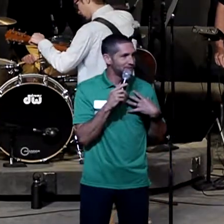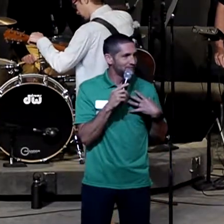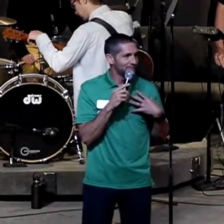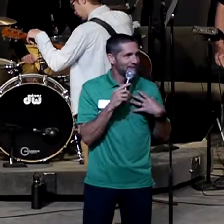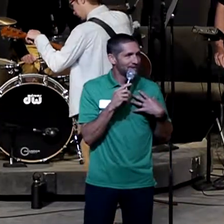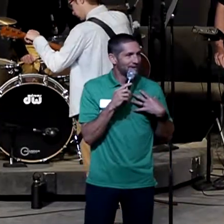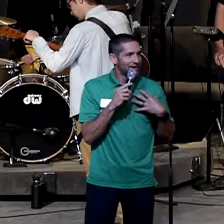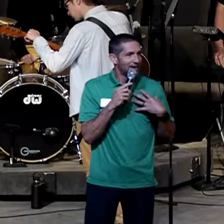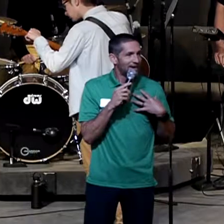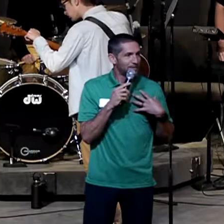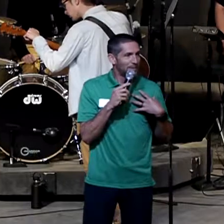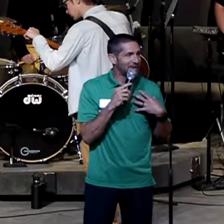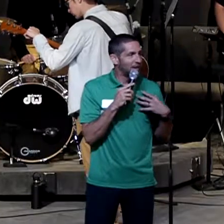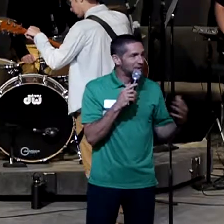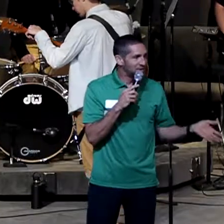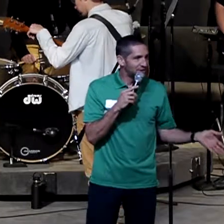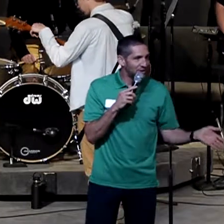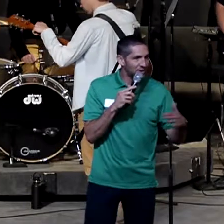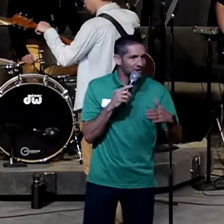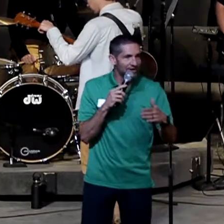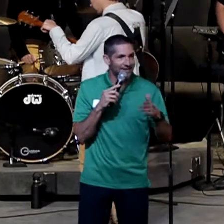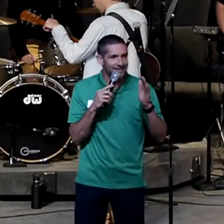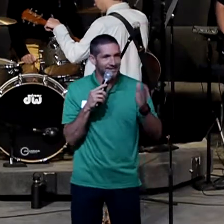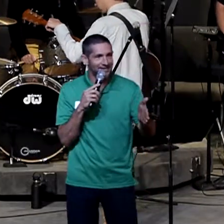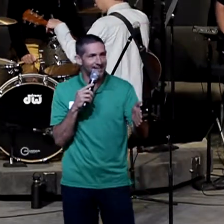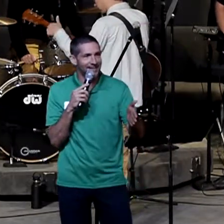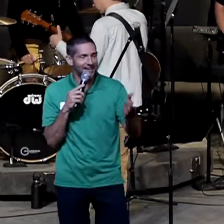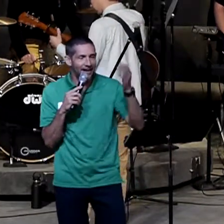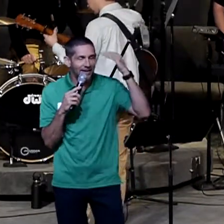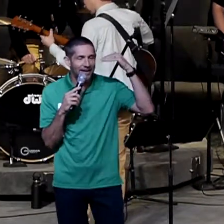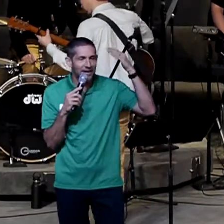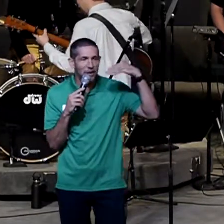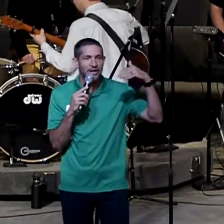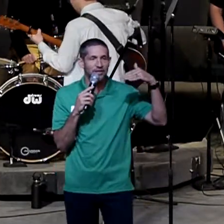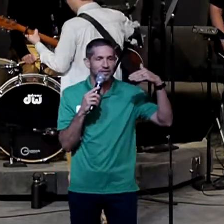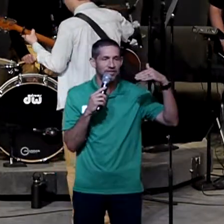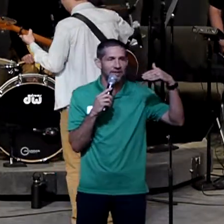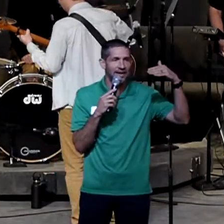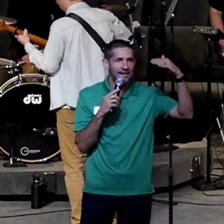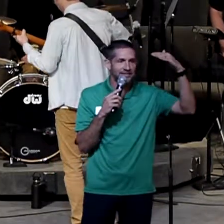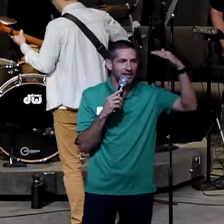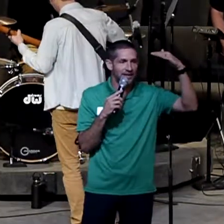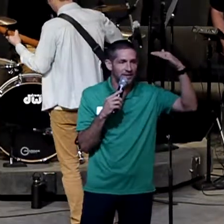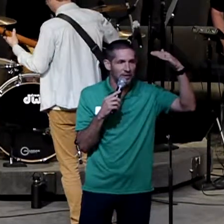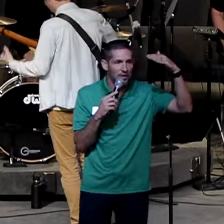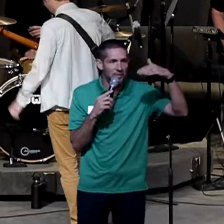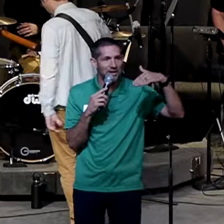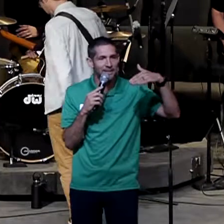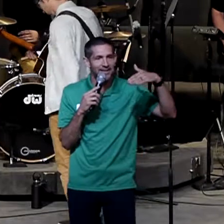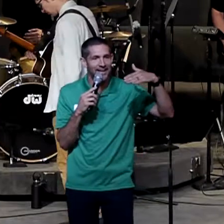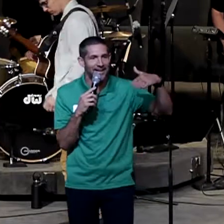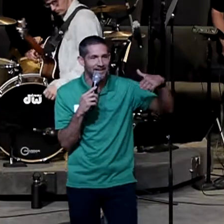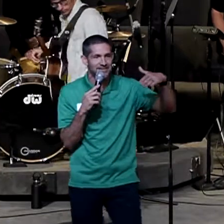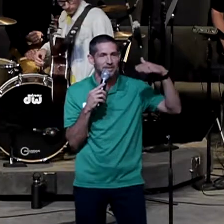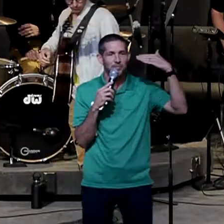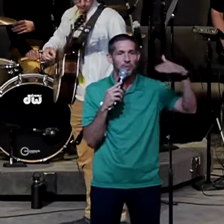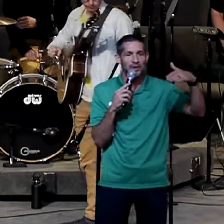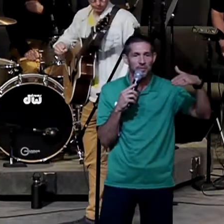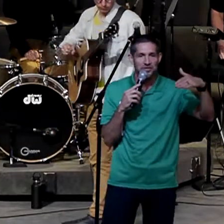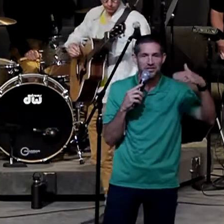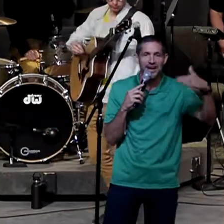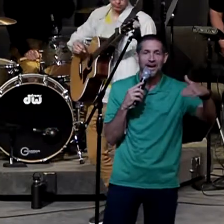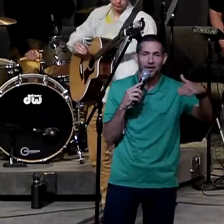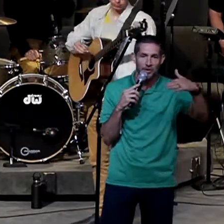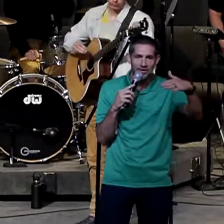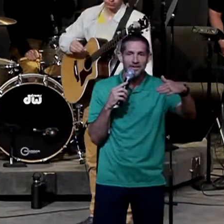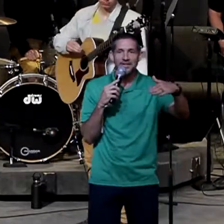too. But now we turn the corner and I kind of look at homecoming as the point at